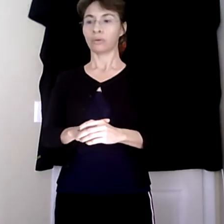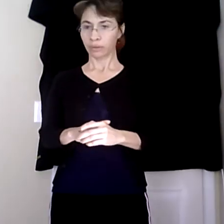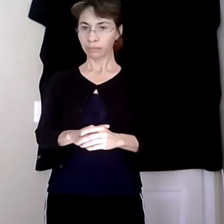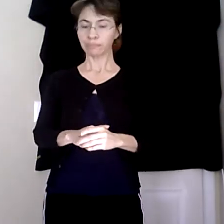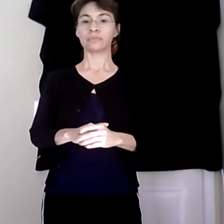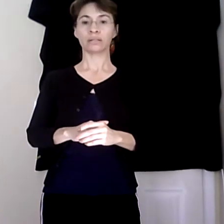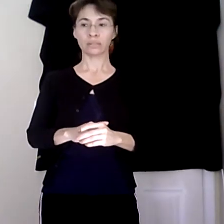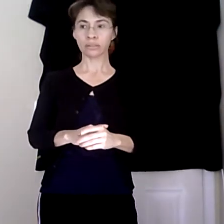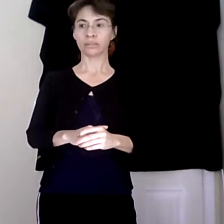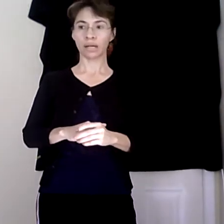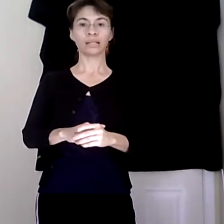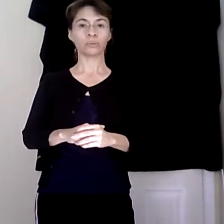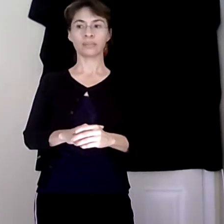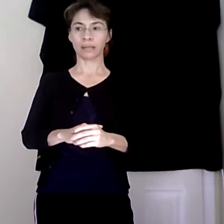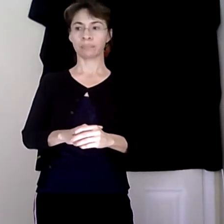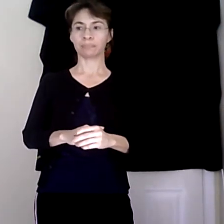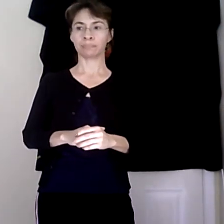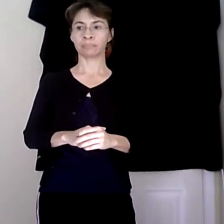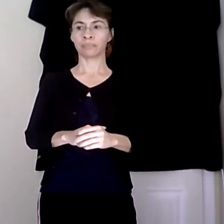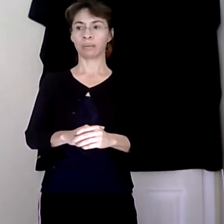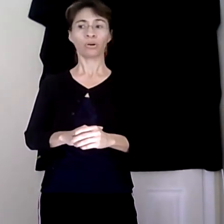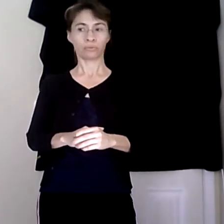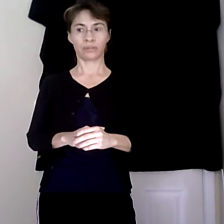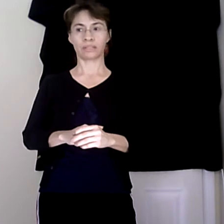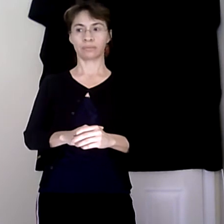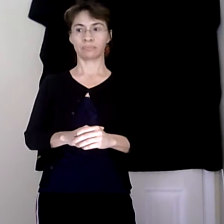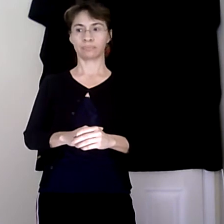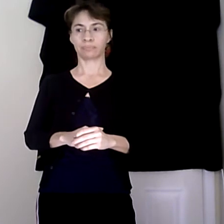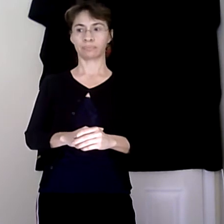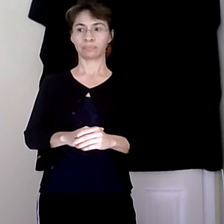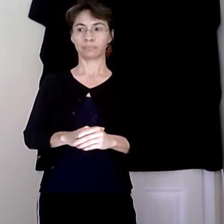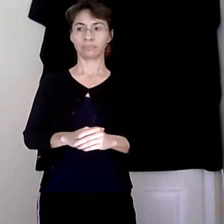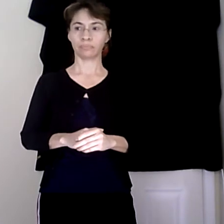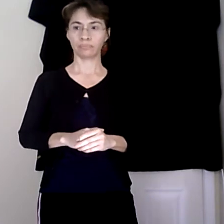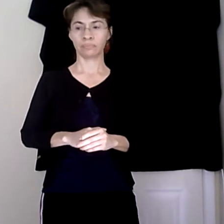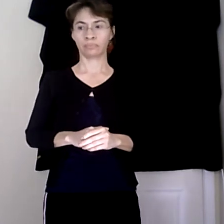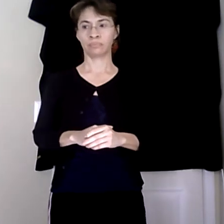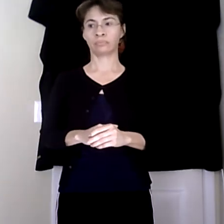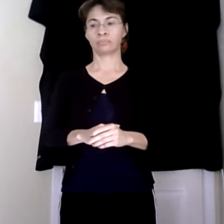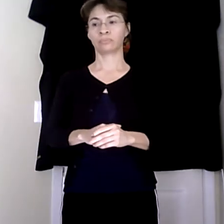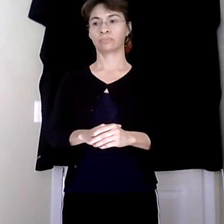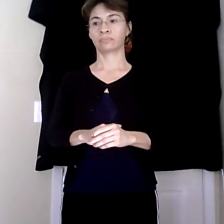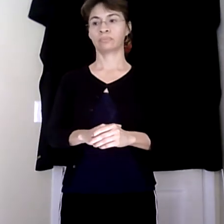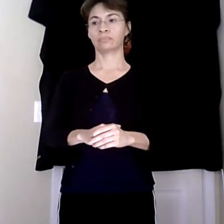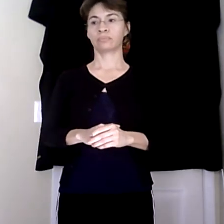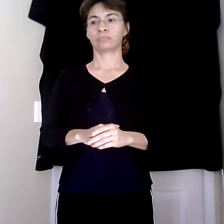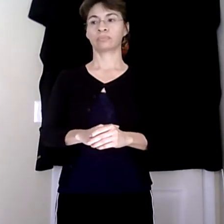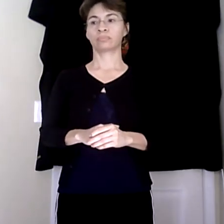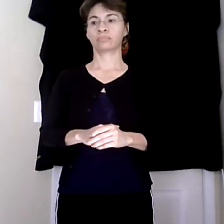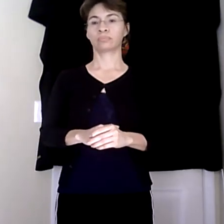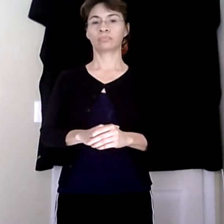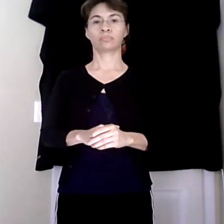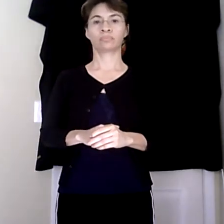where I'm in the room. It just sounds like it's coming from your house. So I'll make sure I do a better check on that, so we don't have to worry about